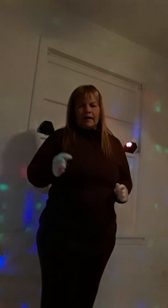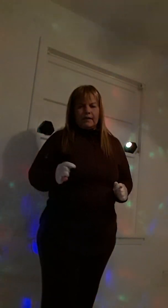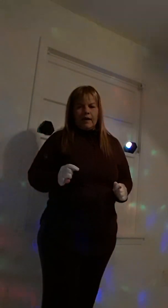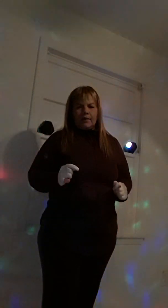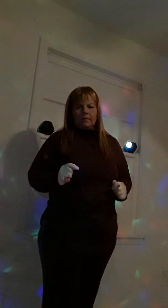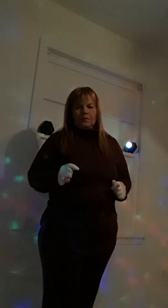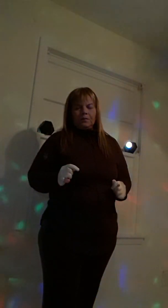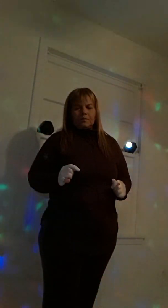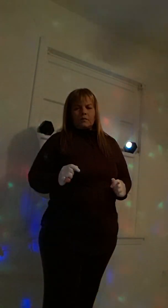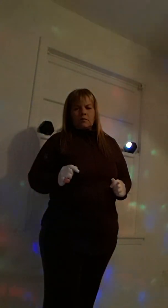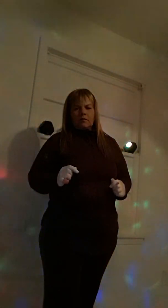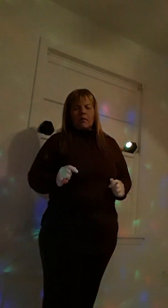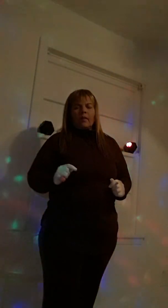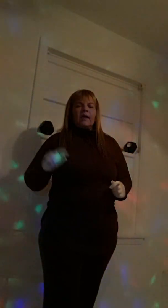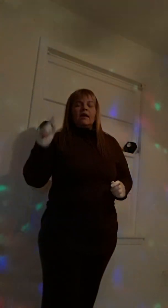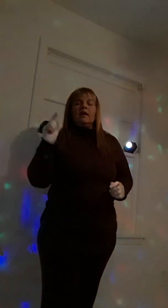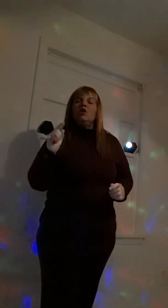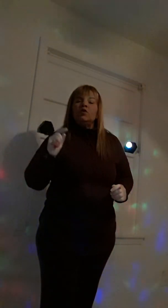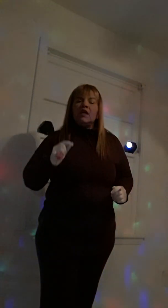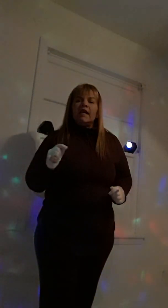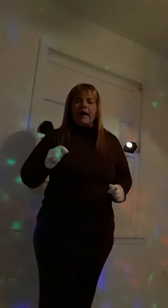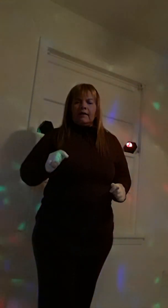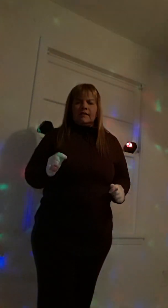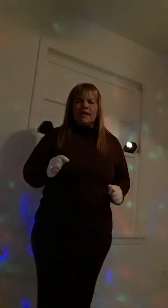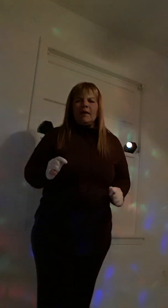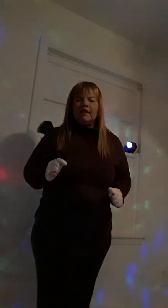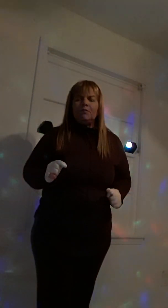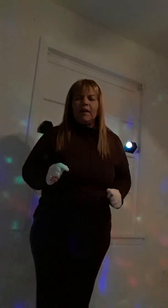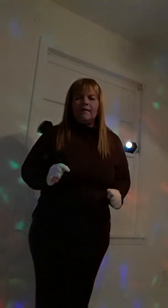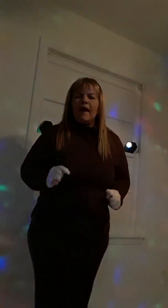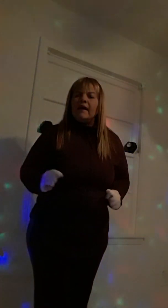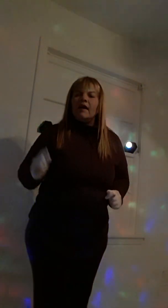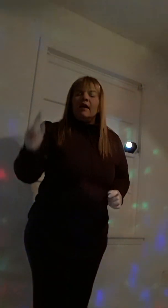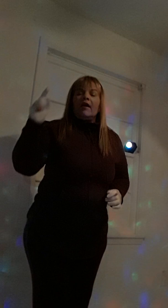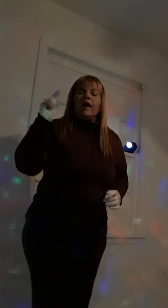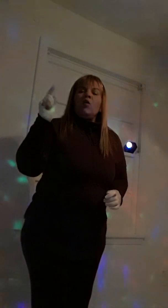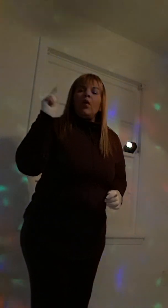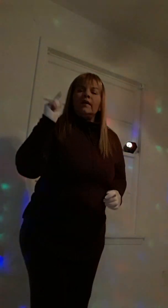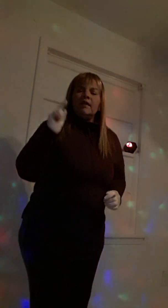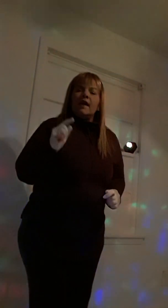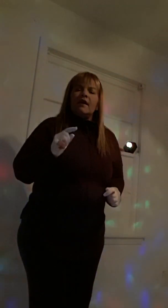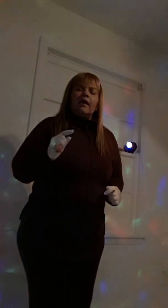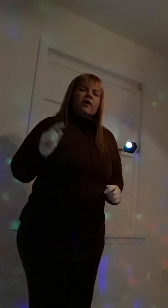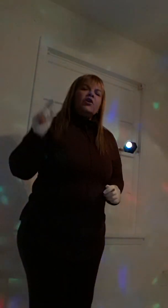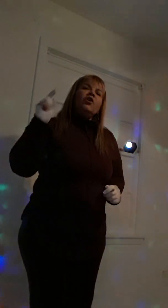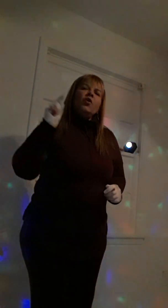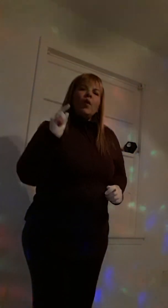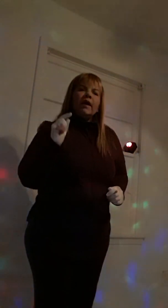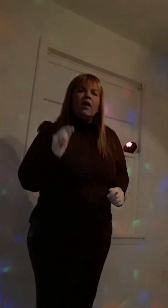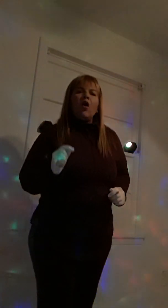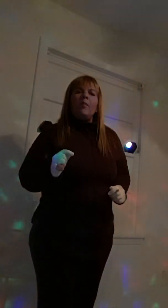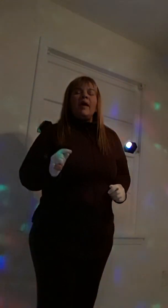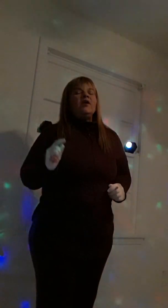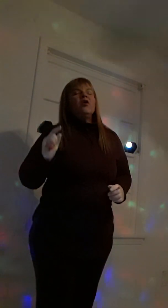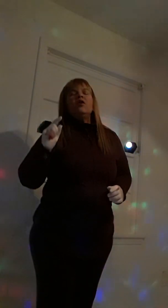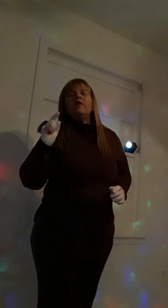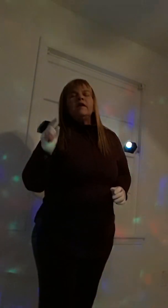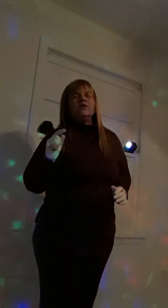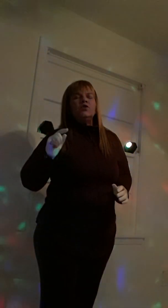hacer. Y un día se va a despertar, and one day you're gonna wake up and you're gonna be